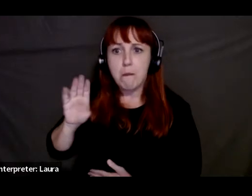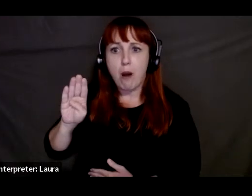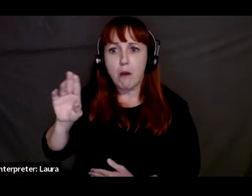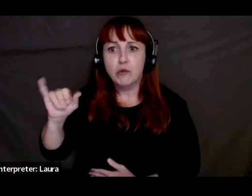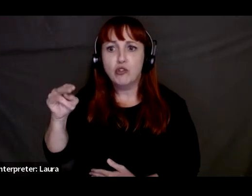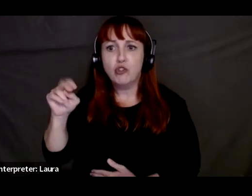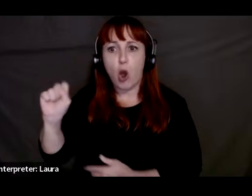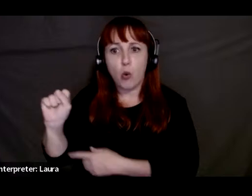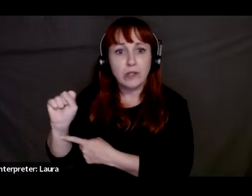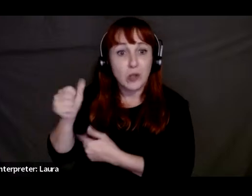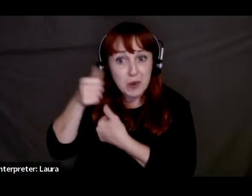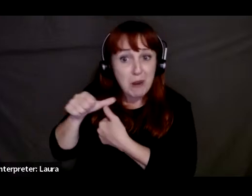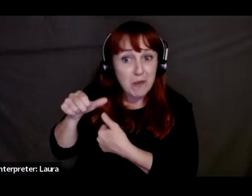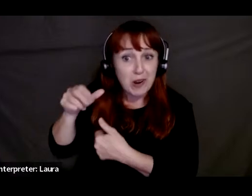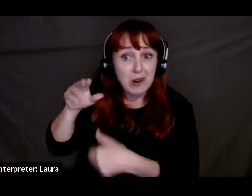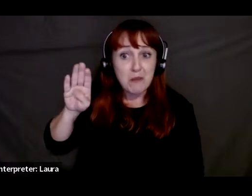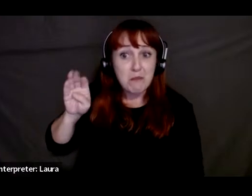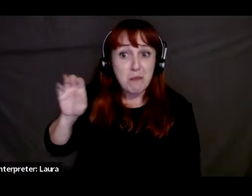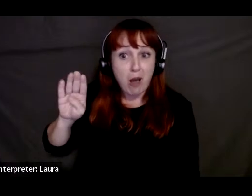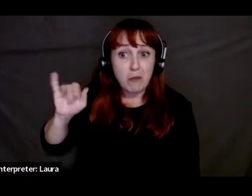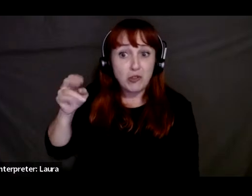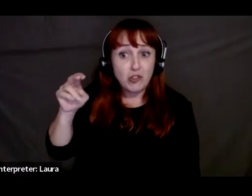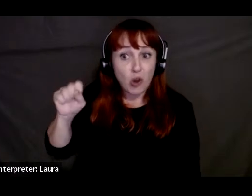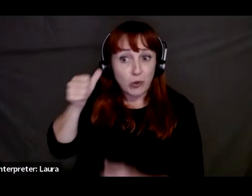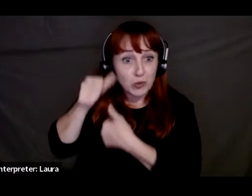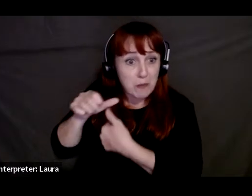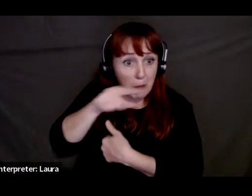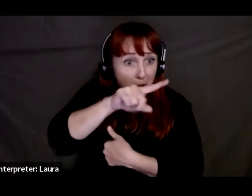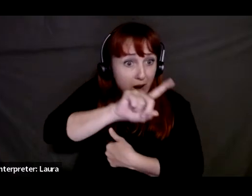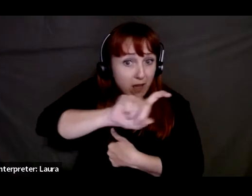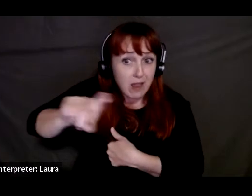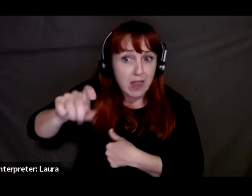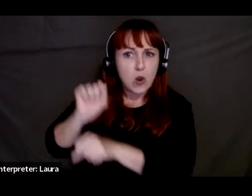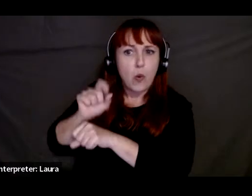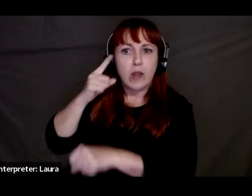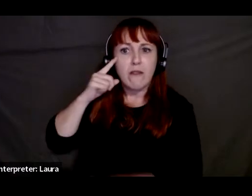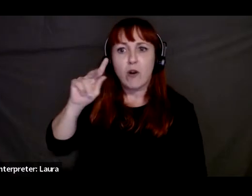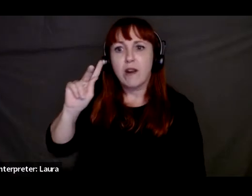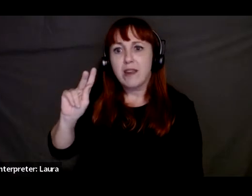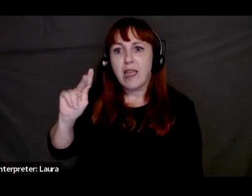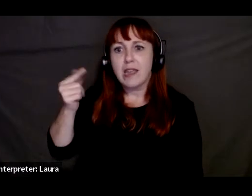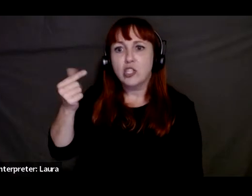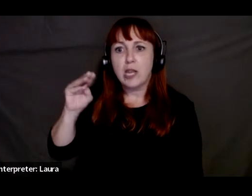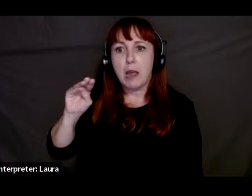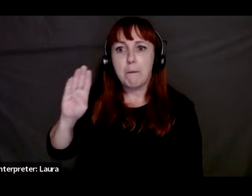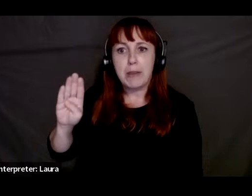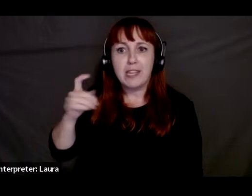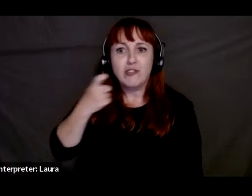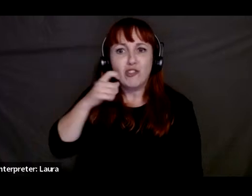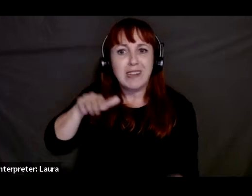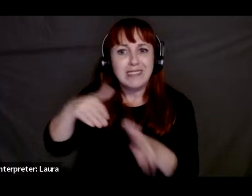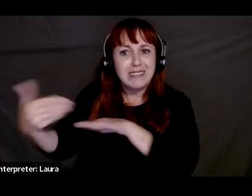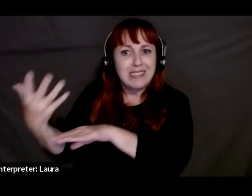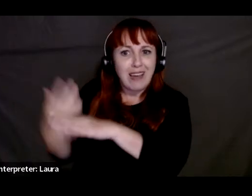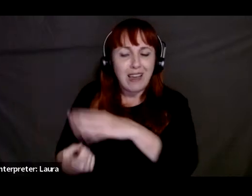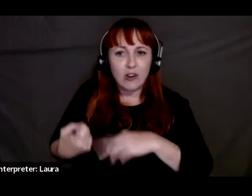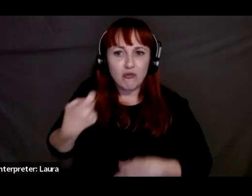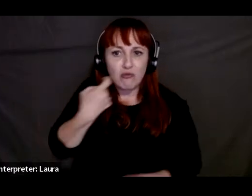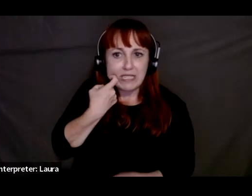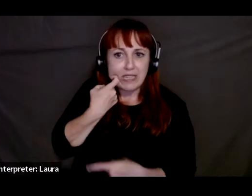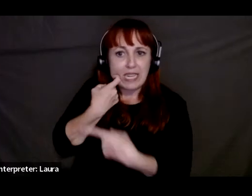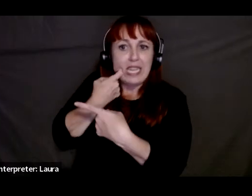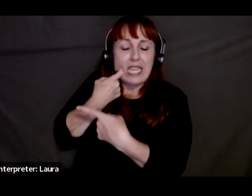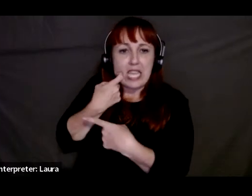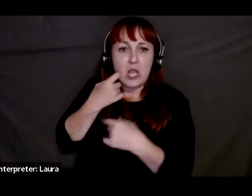Jones. Remember Bob Jones, everybody? He was working for KGMB. He just died. He